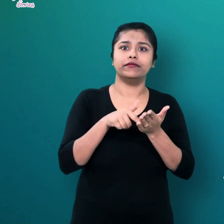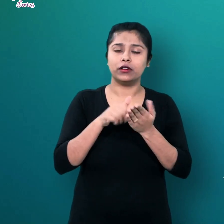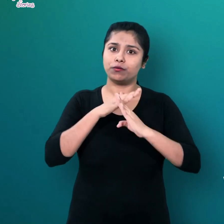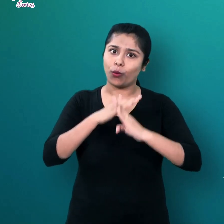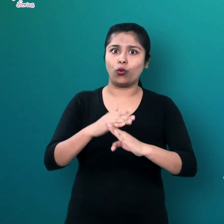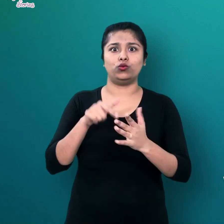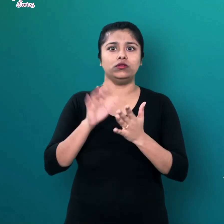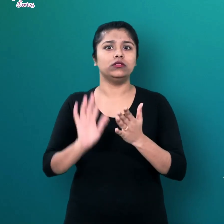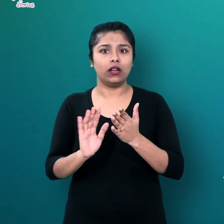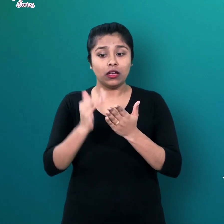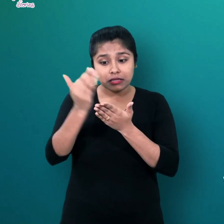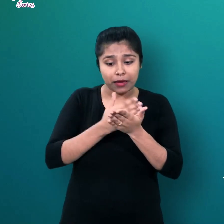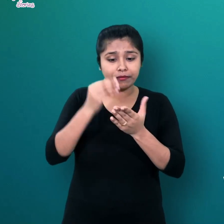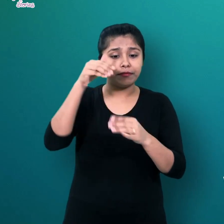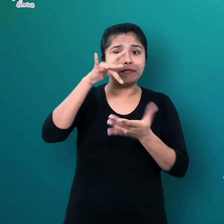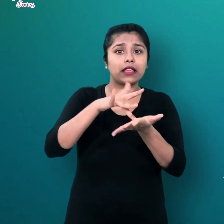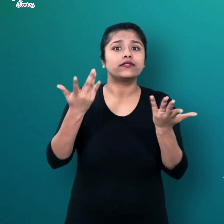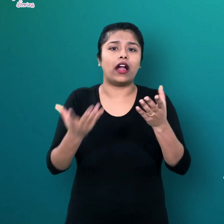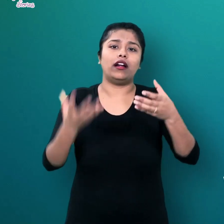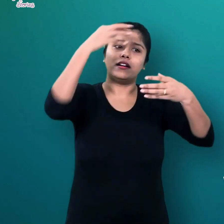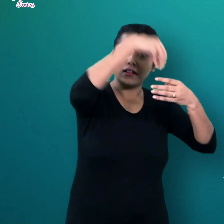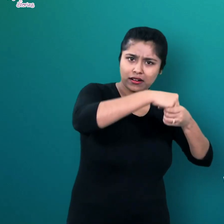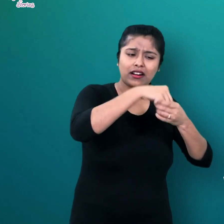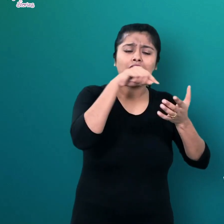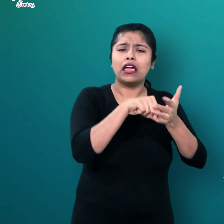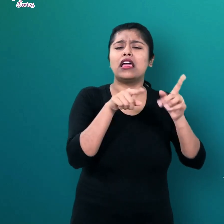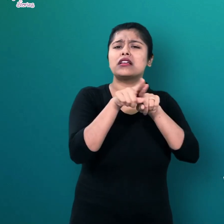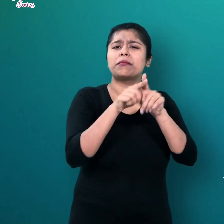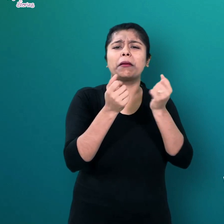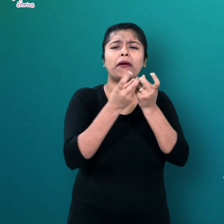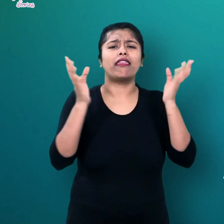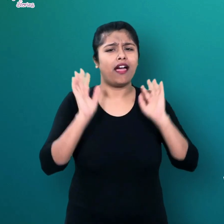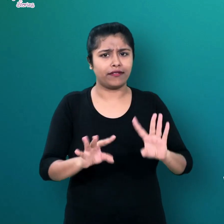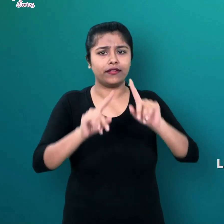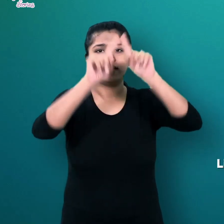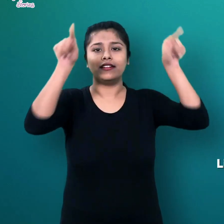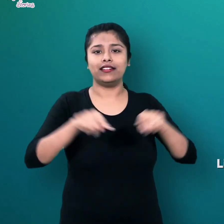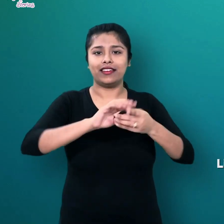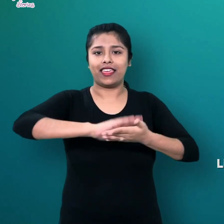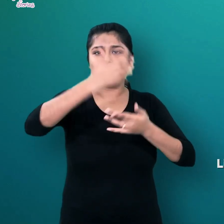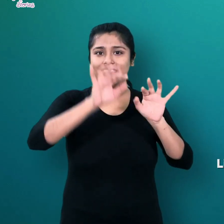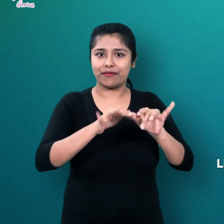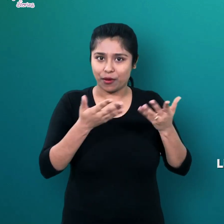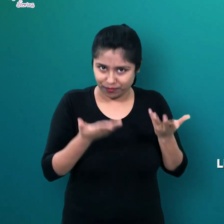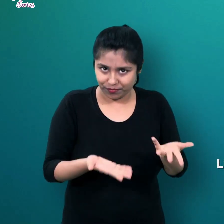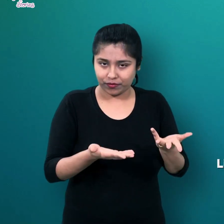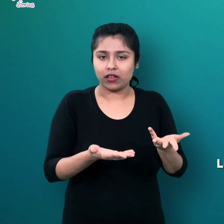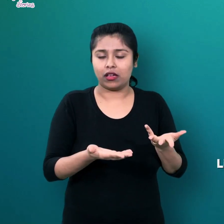put it in a safe place and lock it. There are many safe places, Like my computer, where I keep my